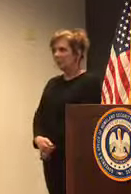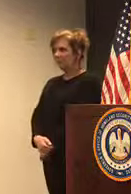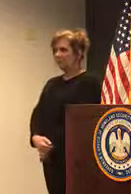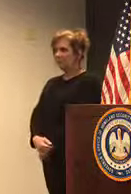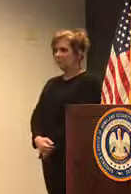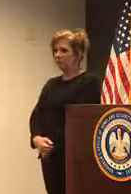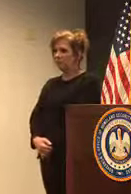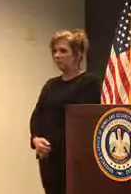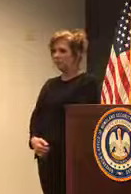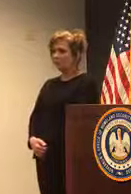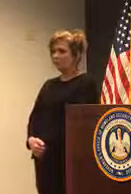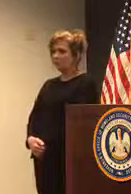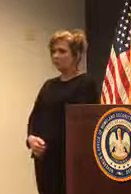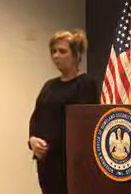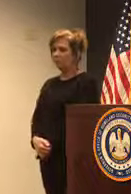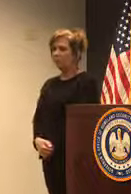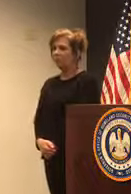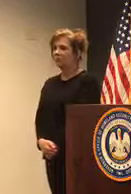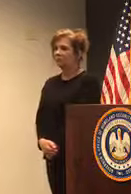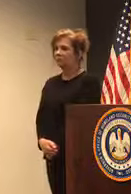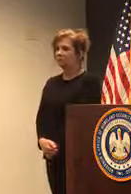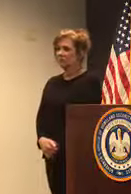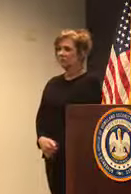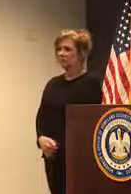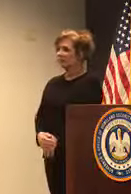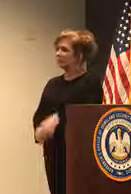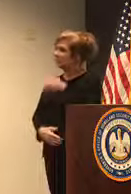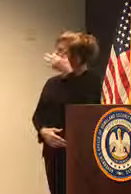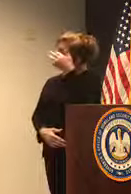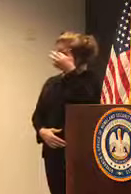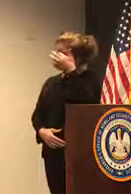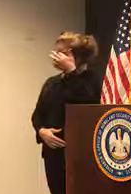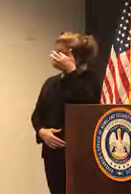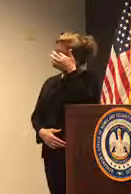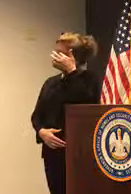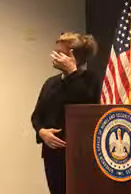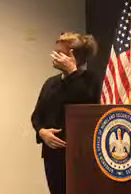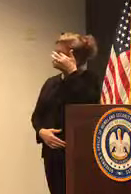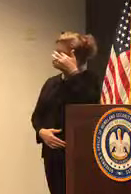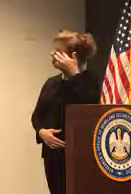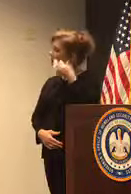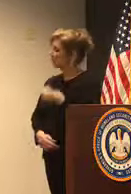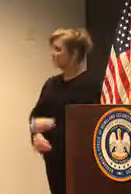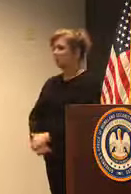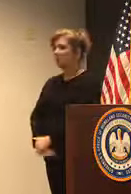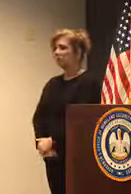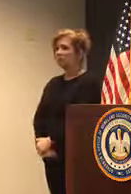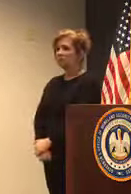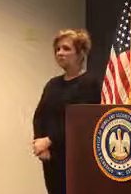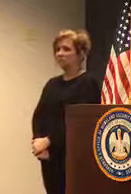Isn't the empire now the evil empire? I know, I didn't say that. You added that on there. I'm just saying the empire.